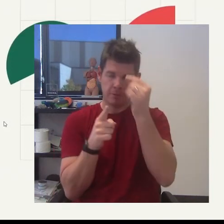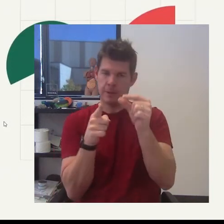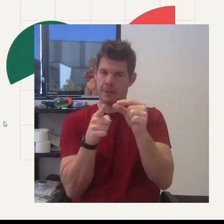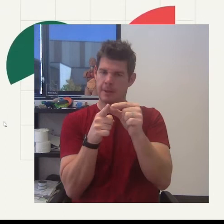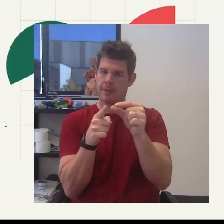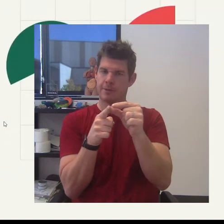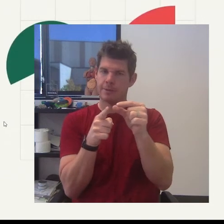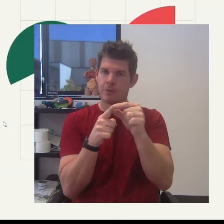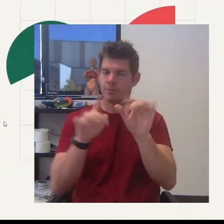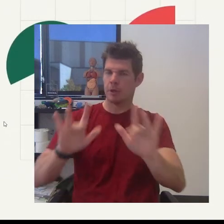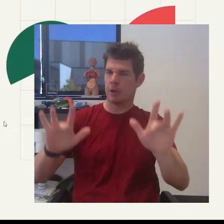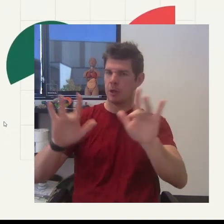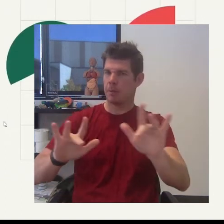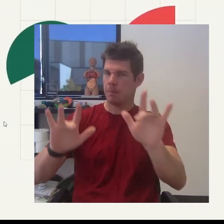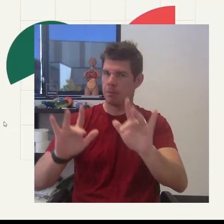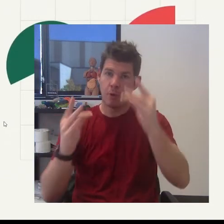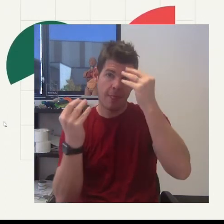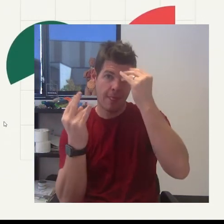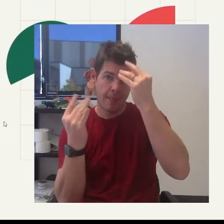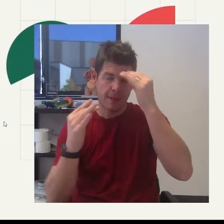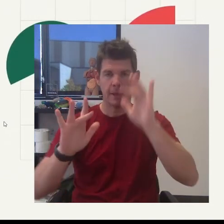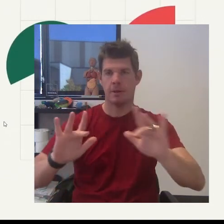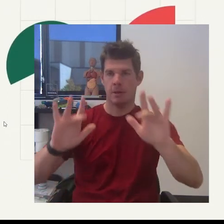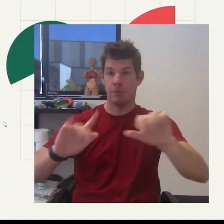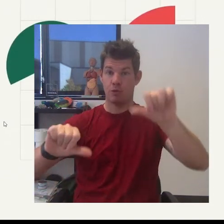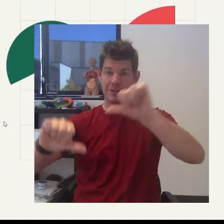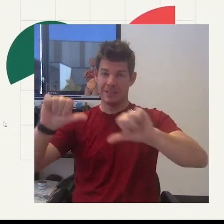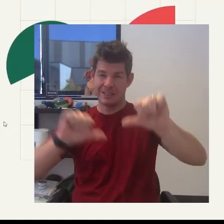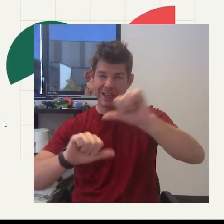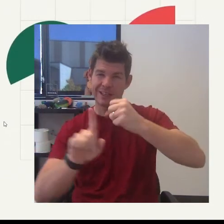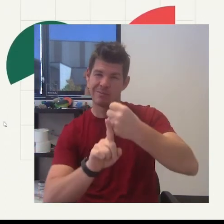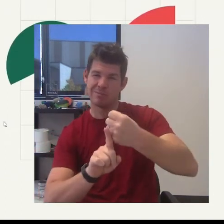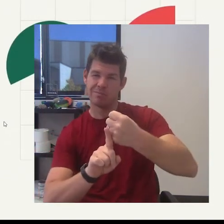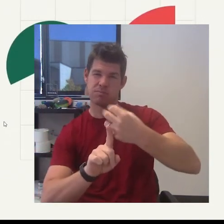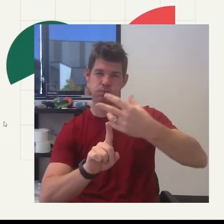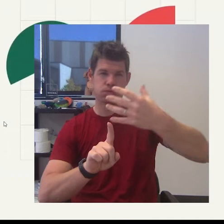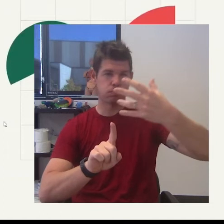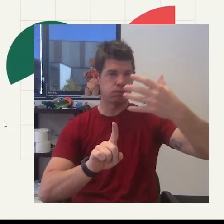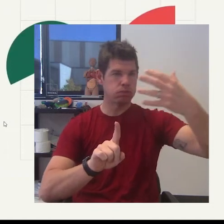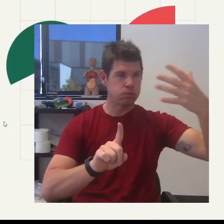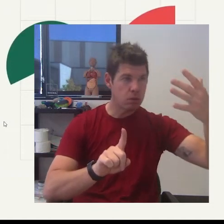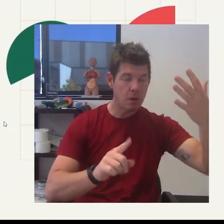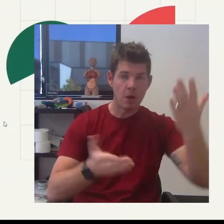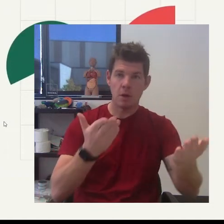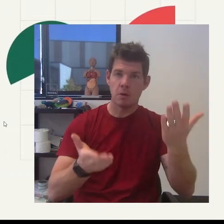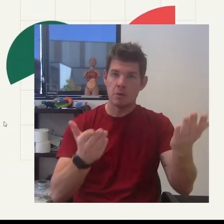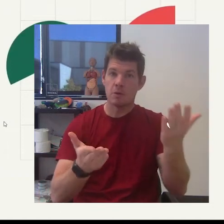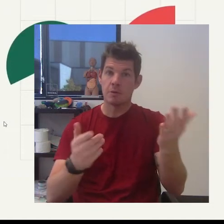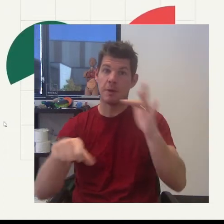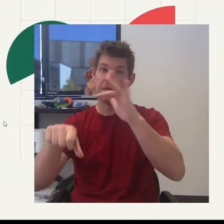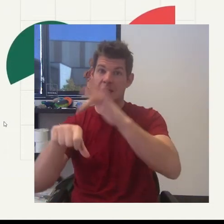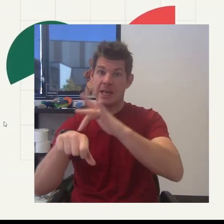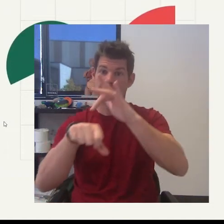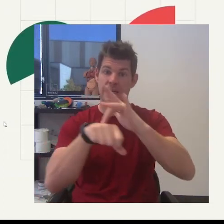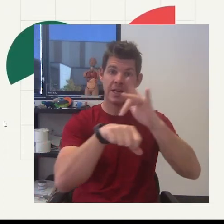about just general computational thinking, general computer science. So even some of the things that we may not get into in